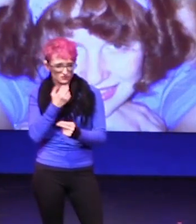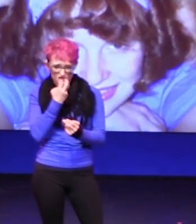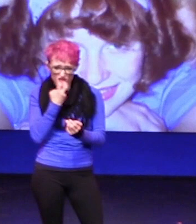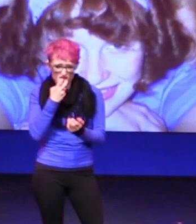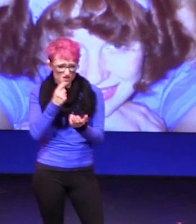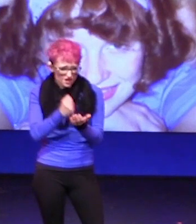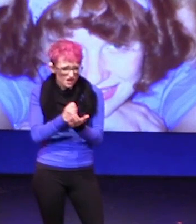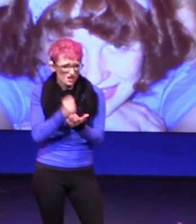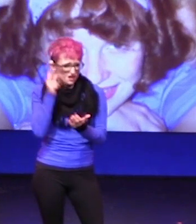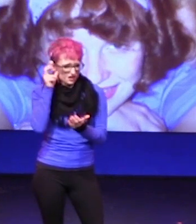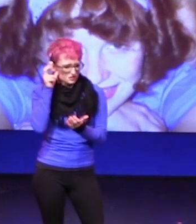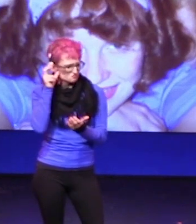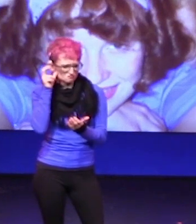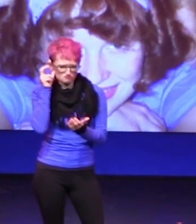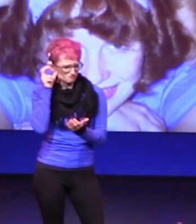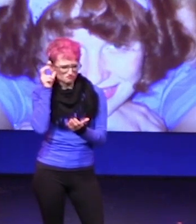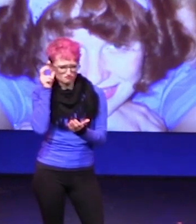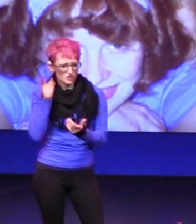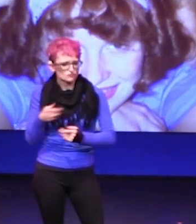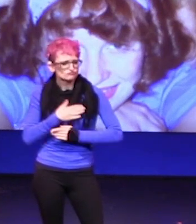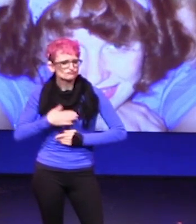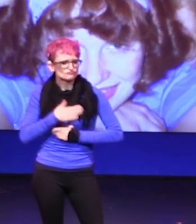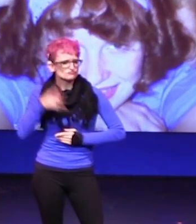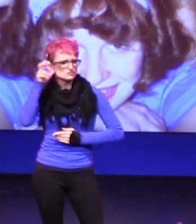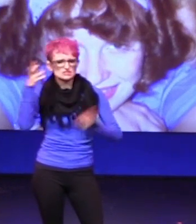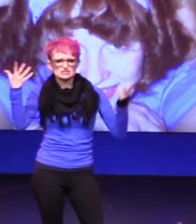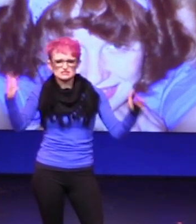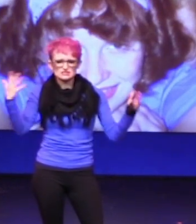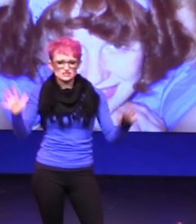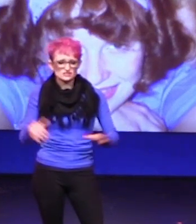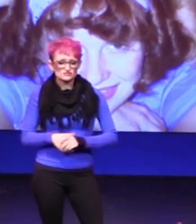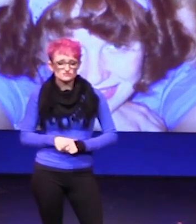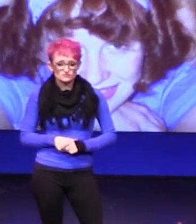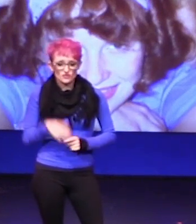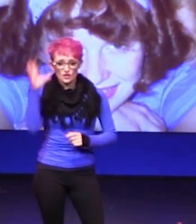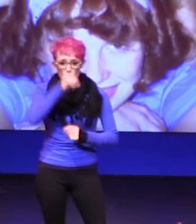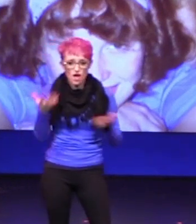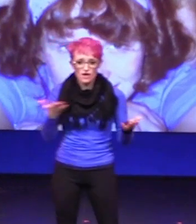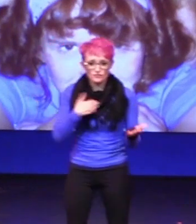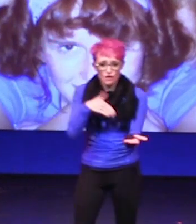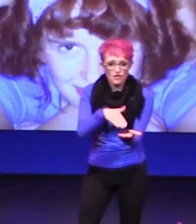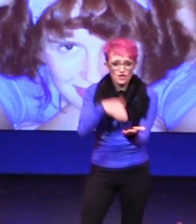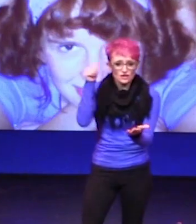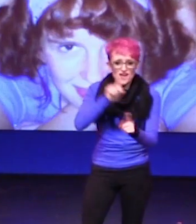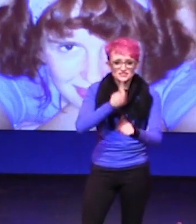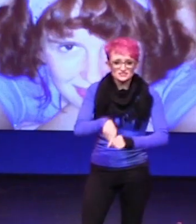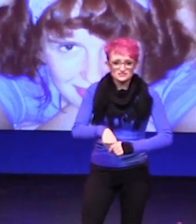implant every day, but going to speech therapy? Oh no. She just wants to use her cochlear implant to hear."